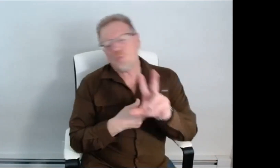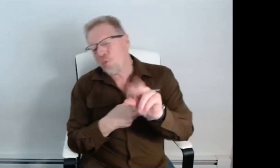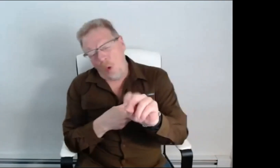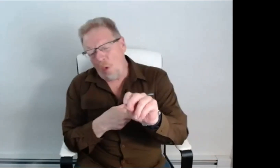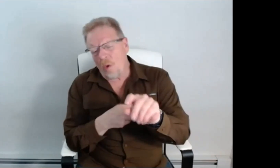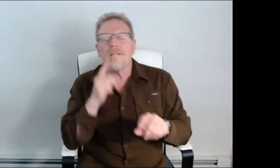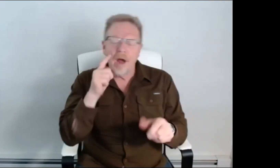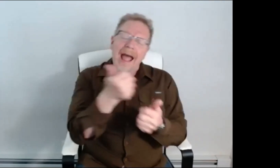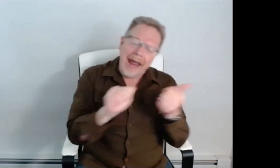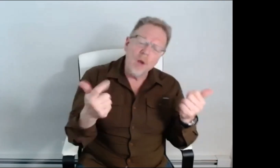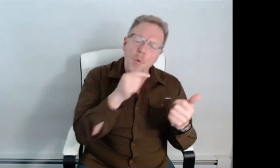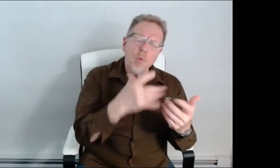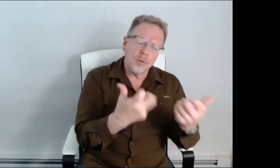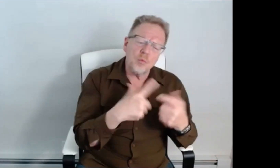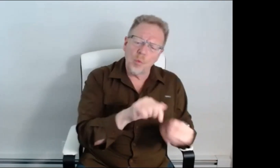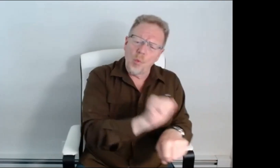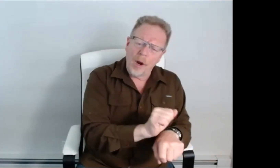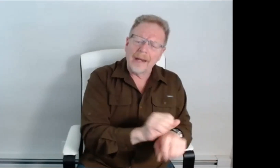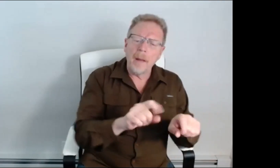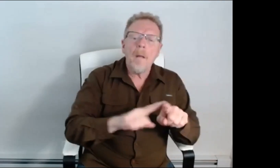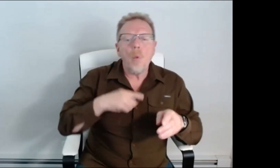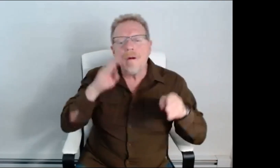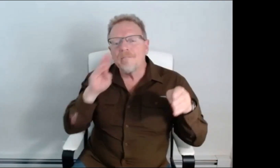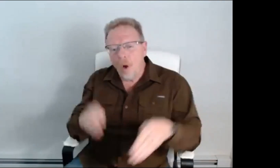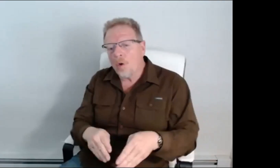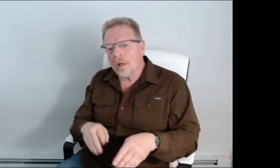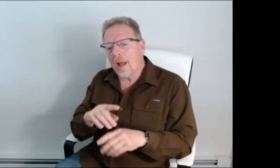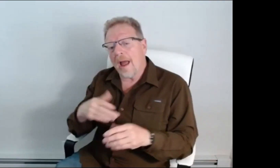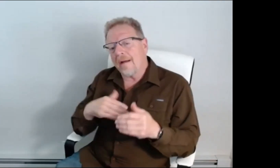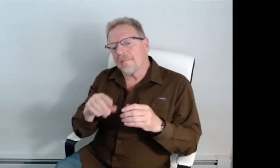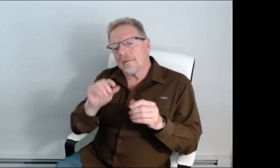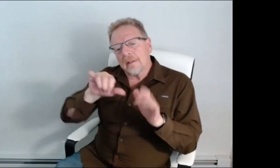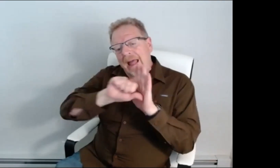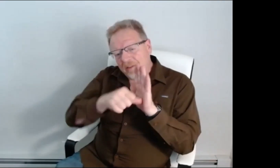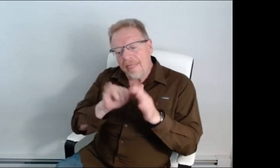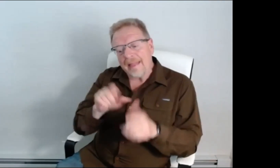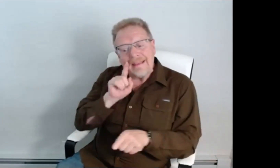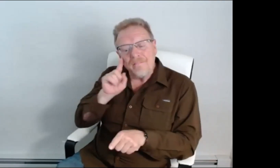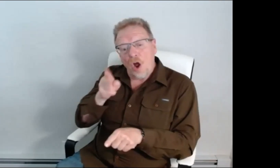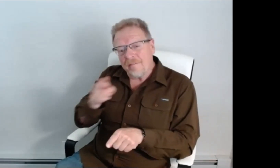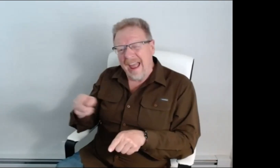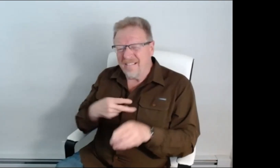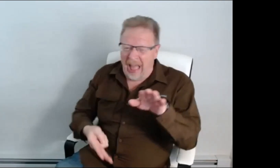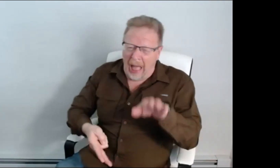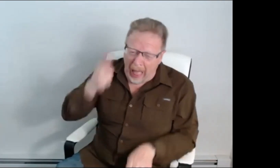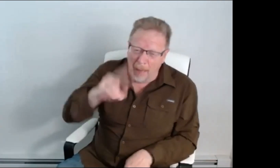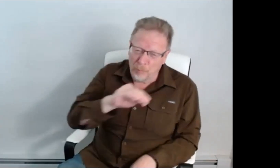we are focusing it that there is a lower unemployment with the deaf and hard of hearing community, but again, open to